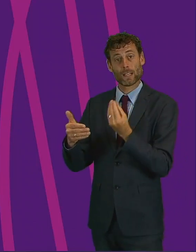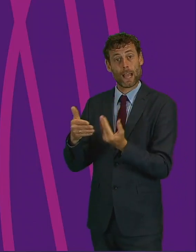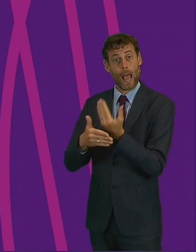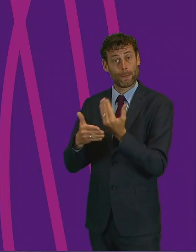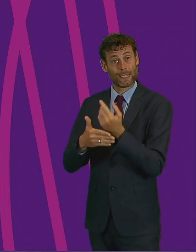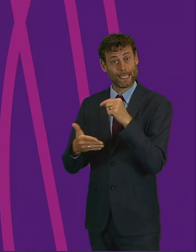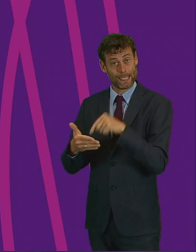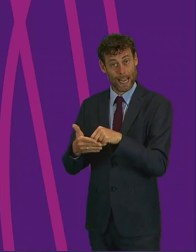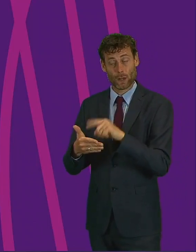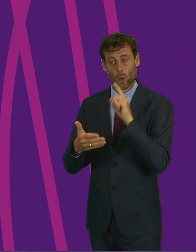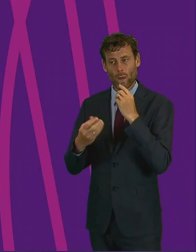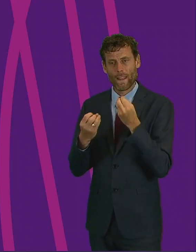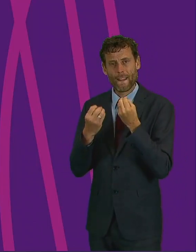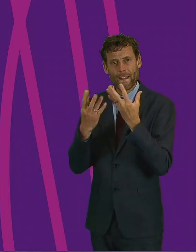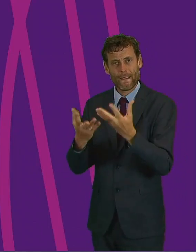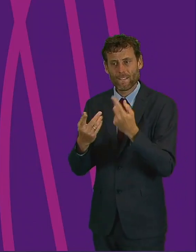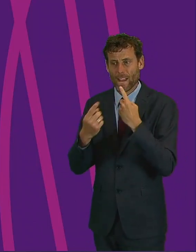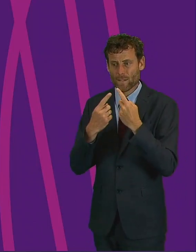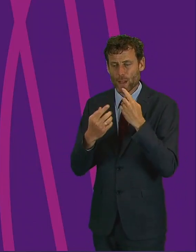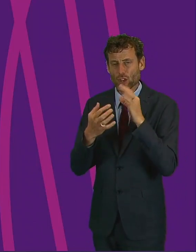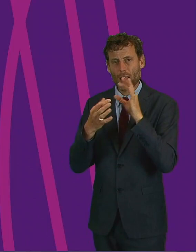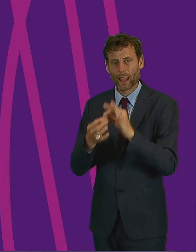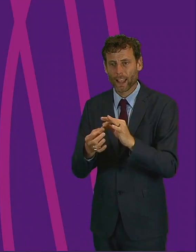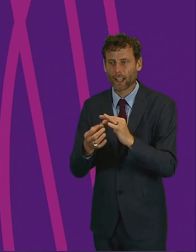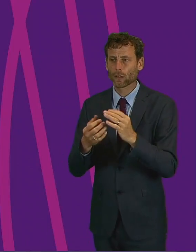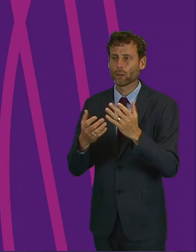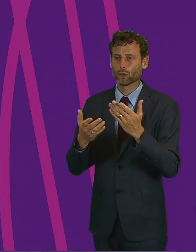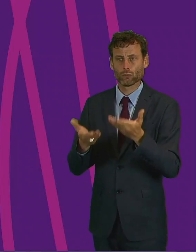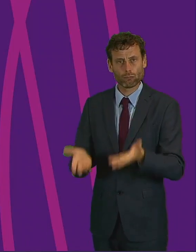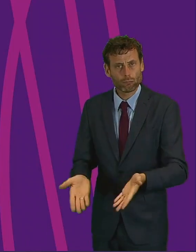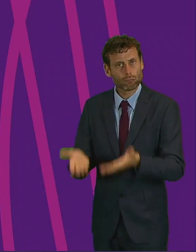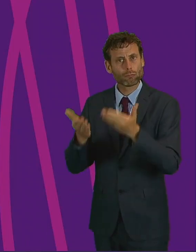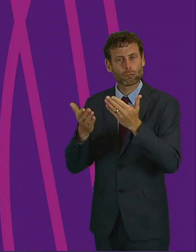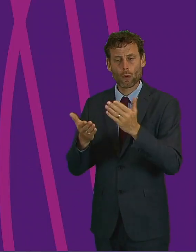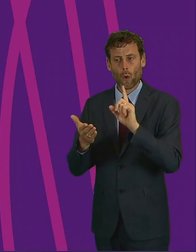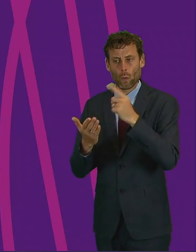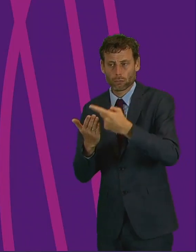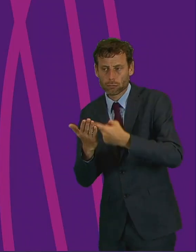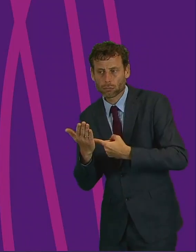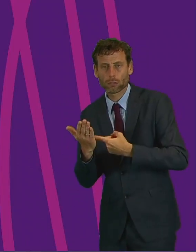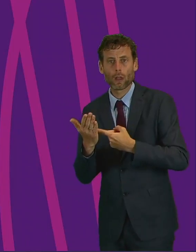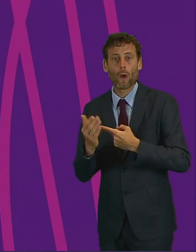include detailed information on freedoms and restrictions for those in the same